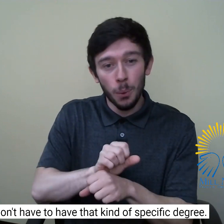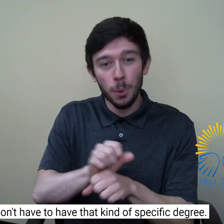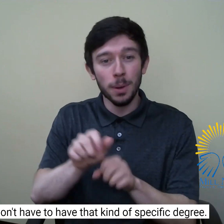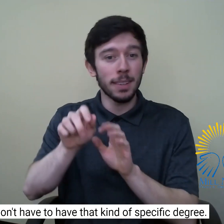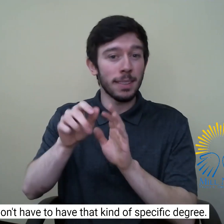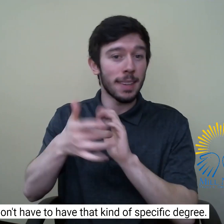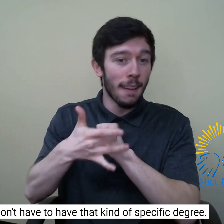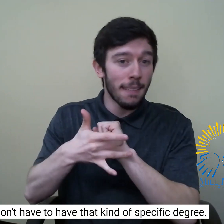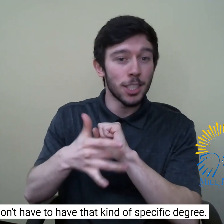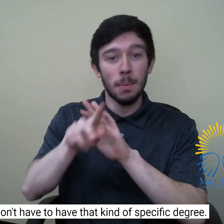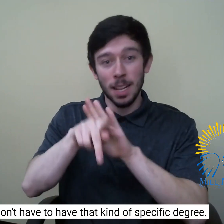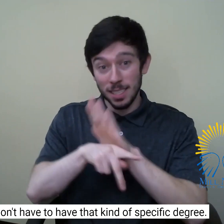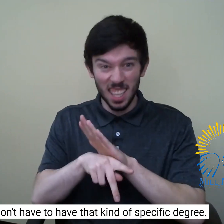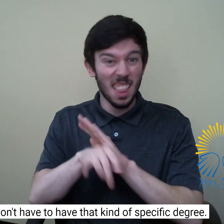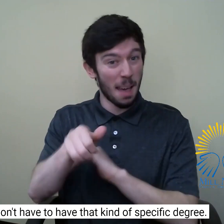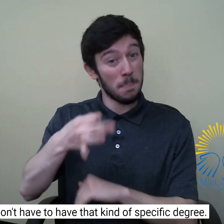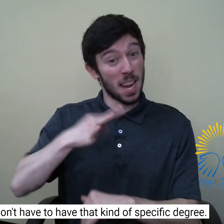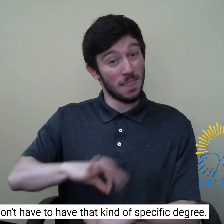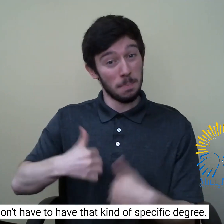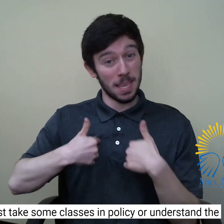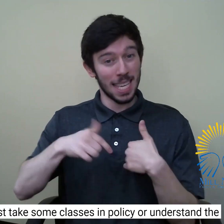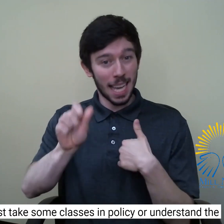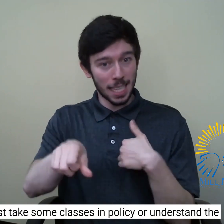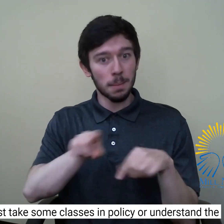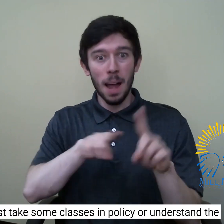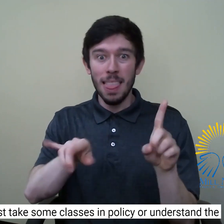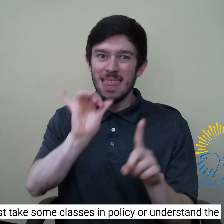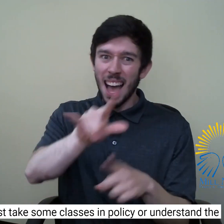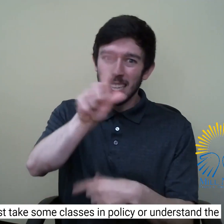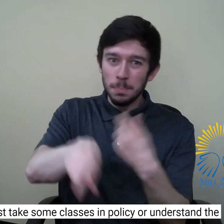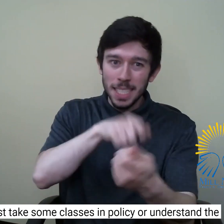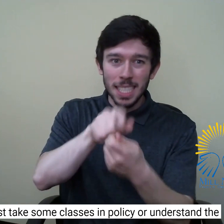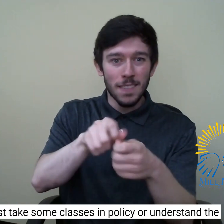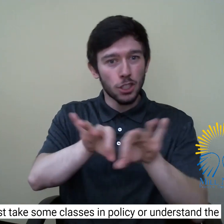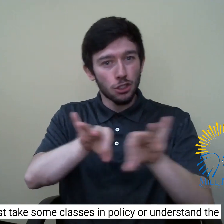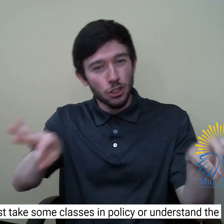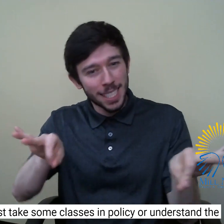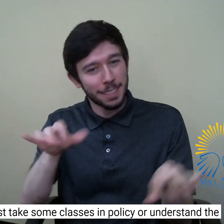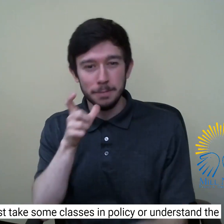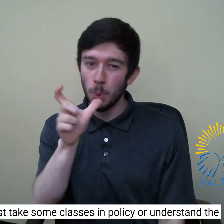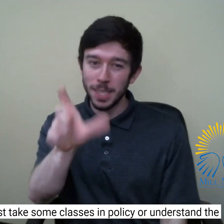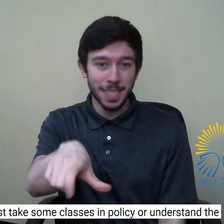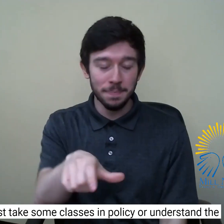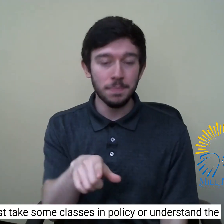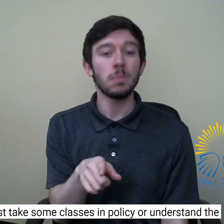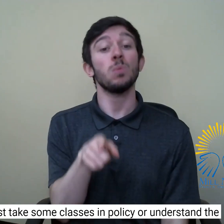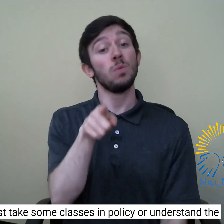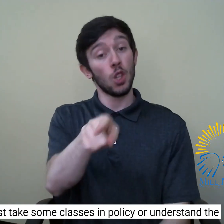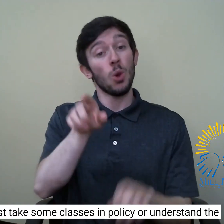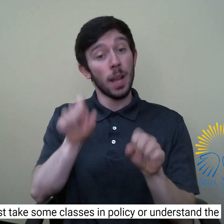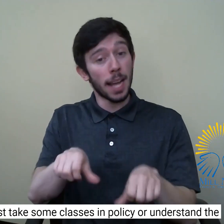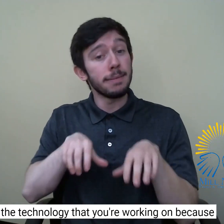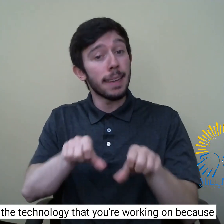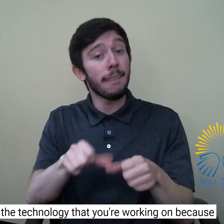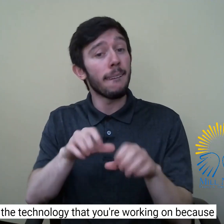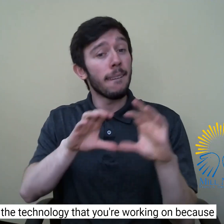that kind of specific degree. You can instead just take some classes in policy or understand the ethics of some of